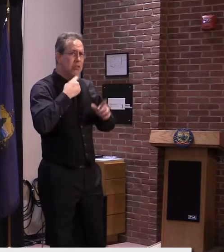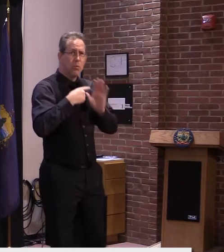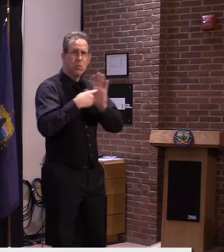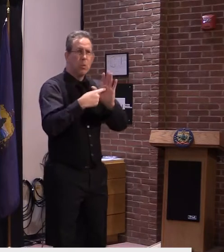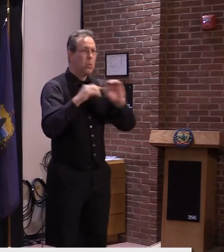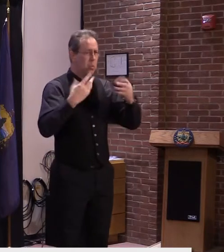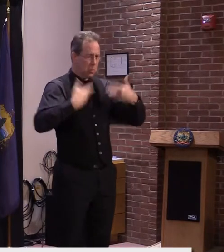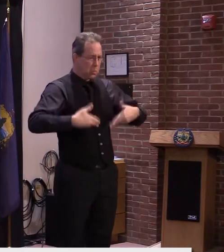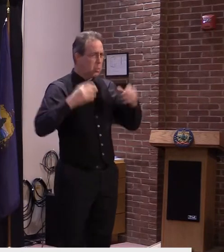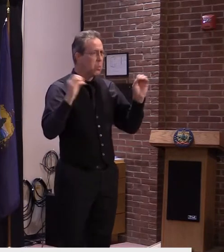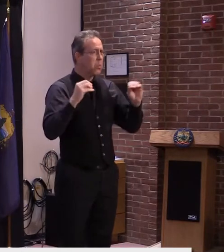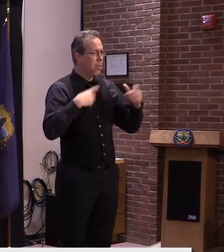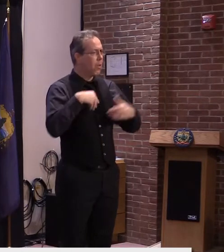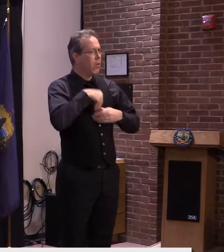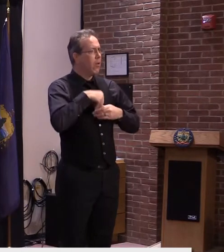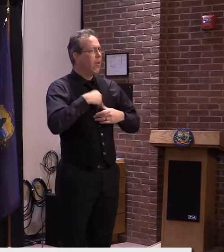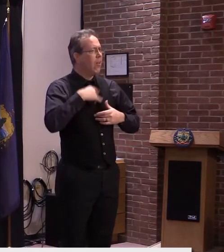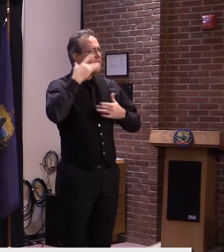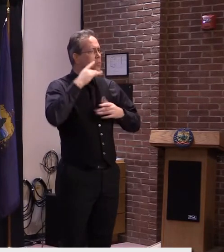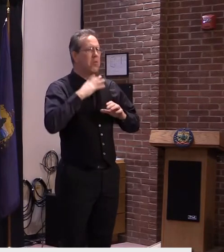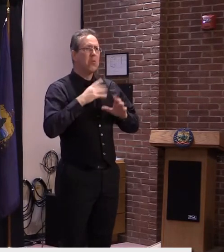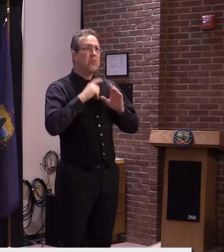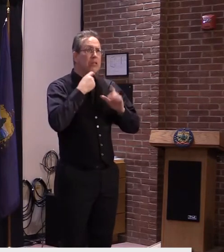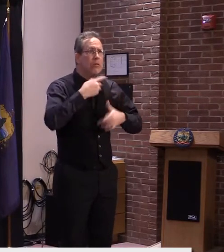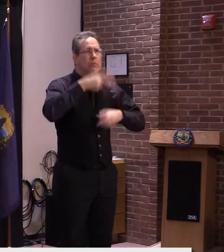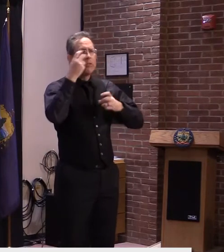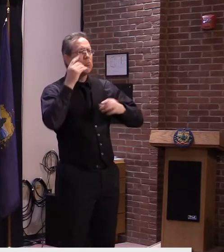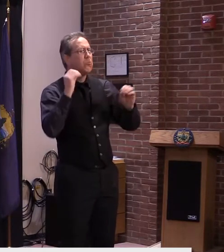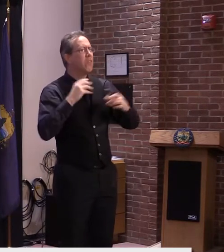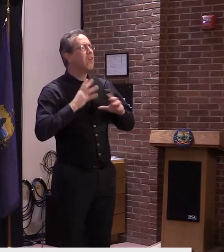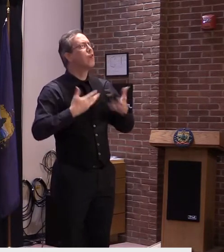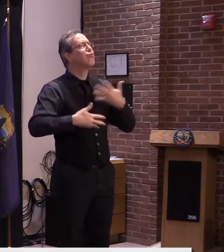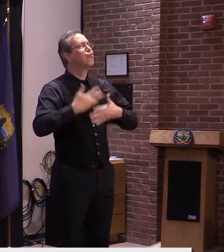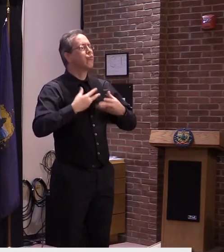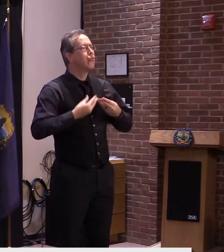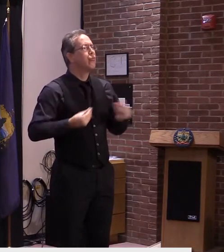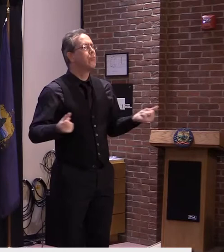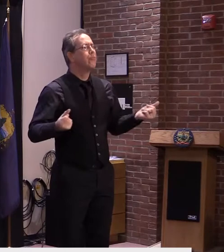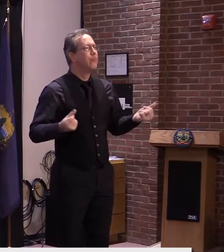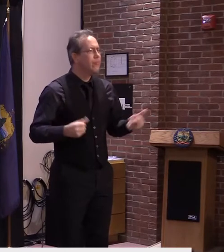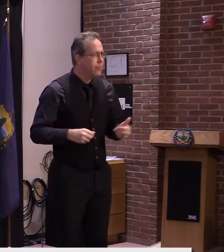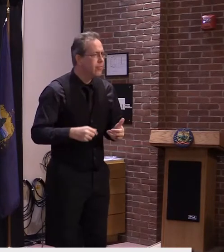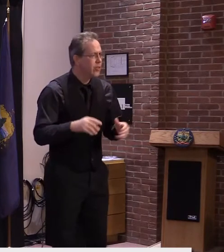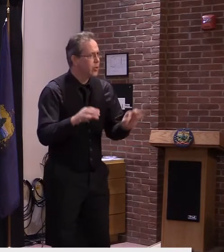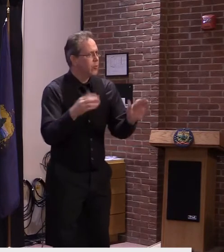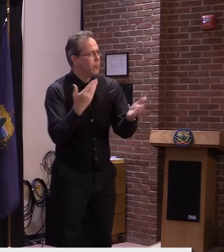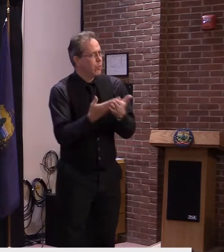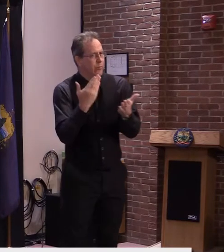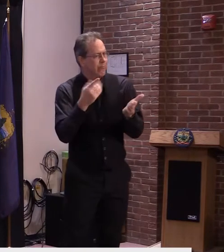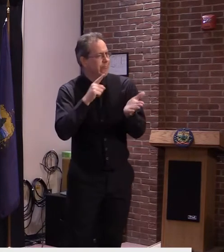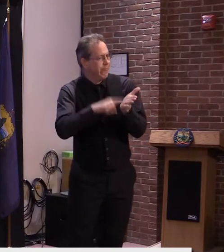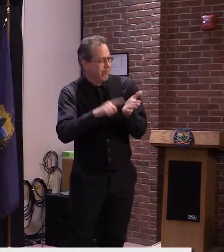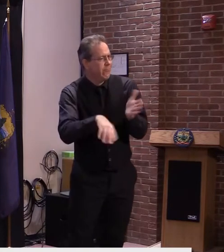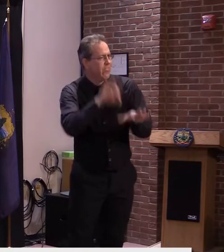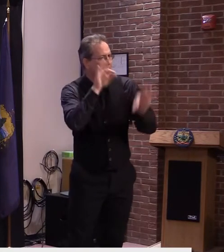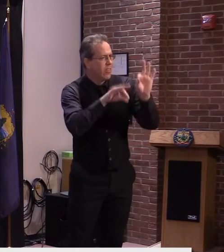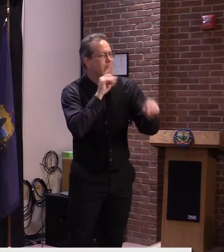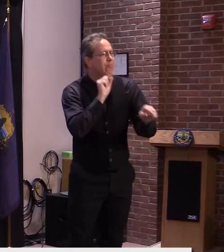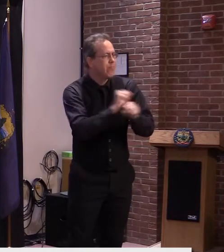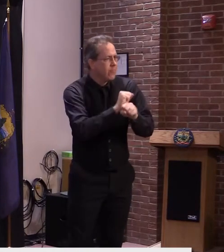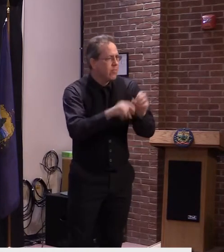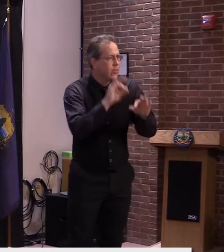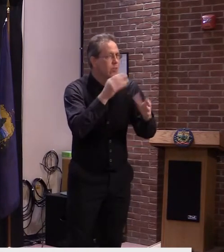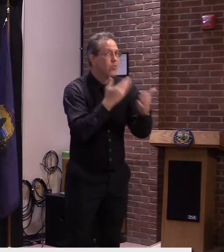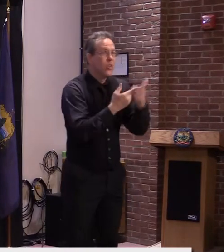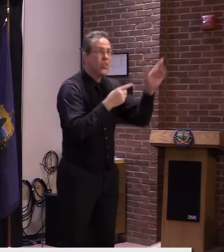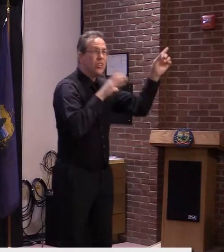not result in a symptomatic infection. So again, the evidence is very clear from the literature. We see it from the national data, and we're